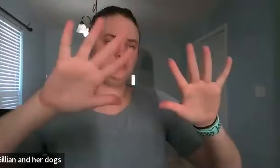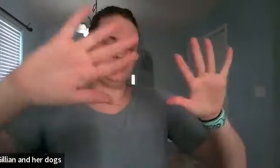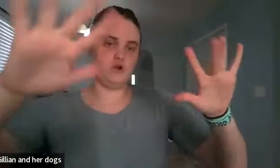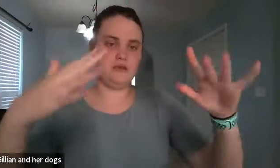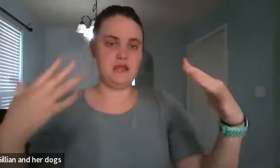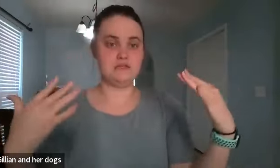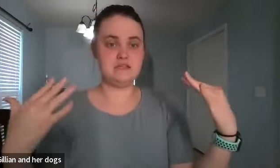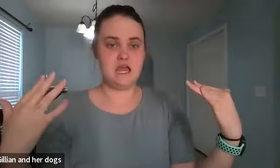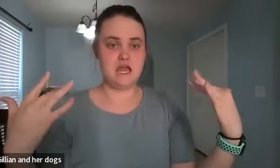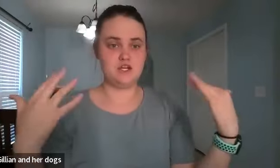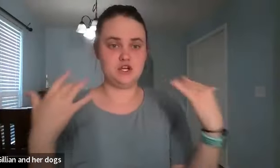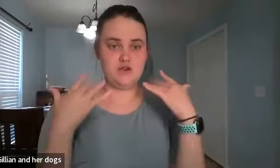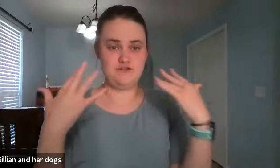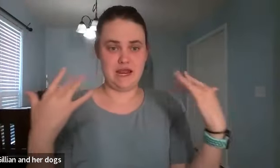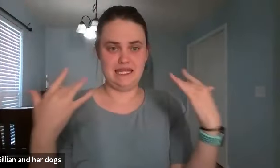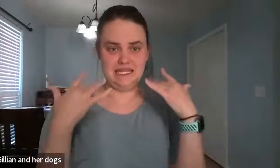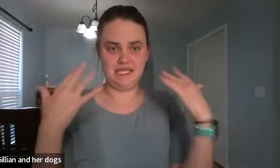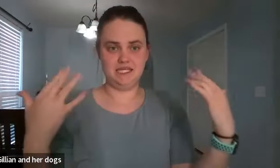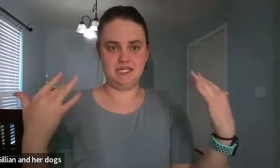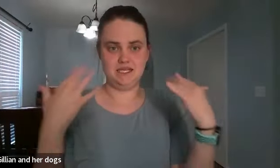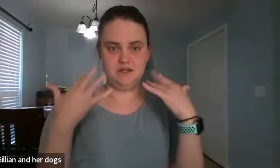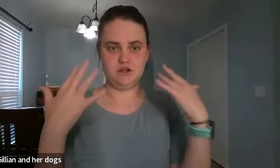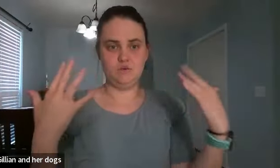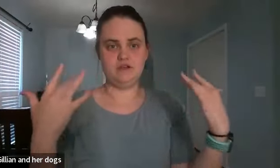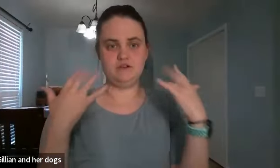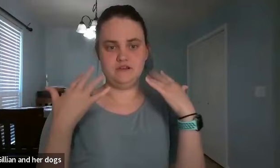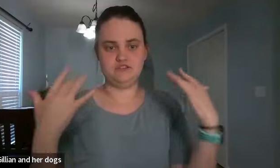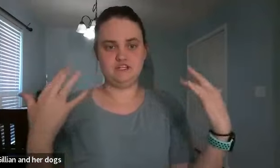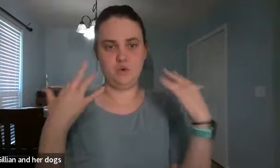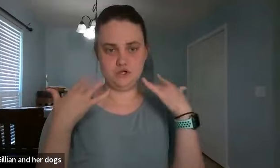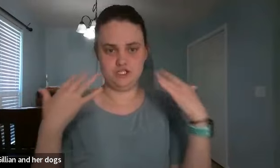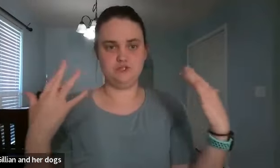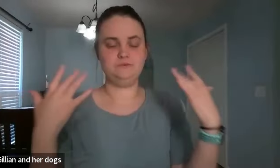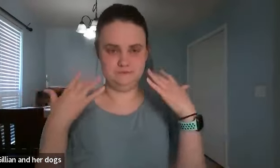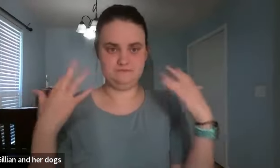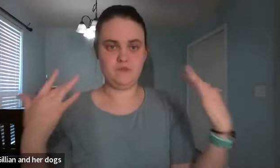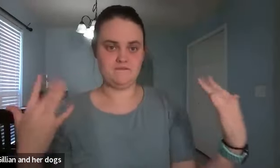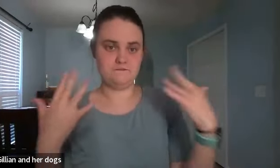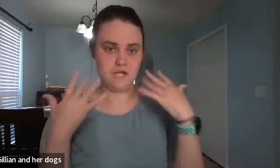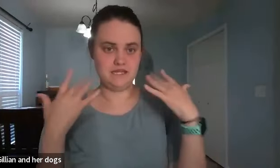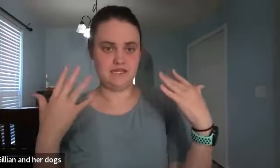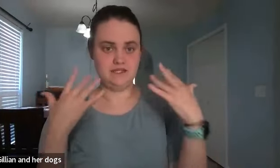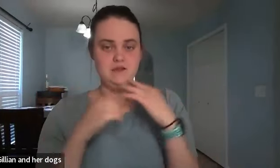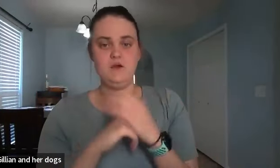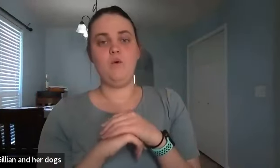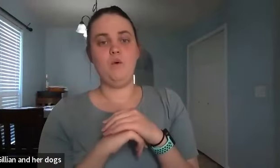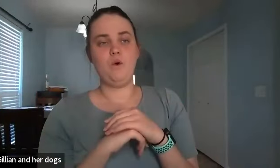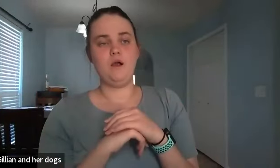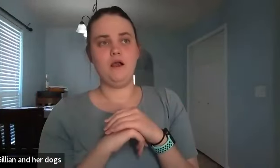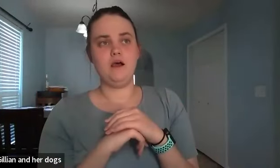your open hands and you're going to go friendly. You're going to wiggle your fingers like towards you. Friendly. Or